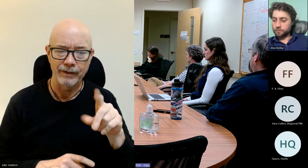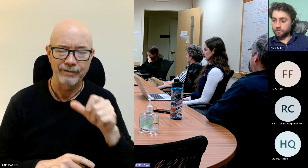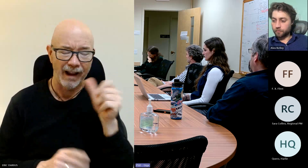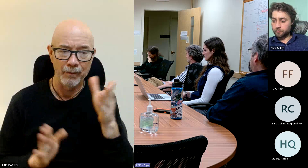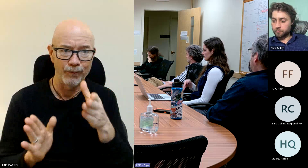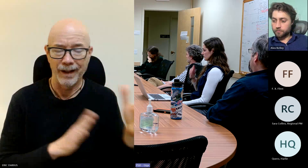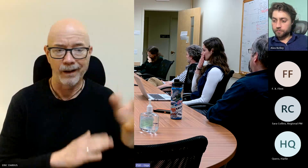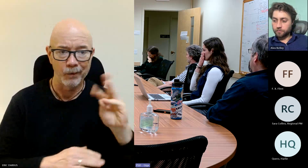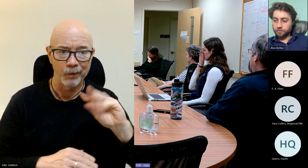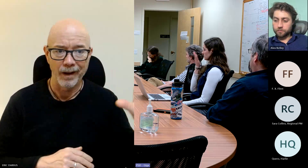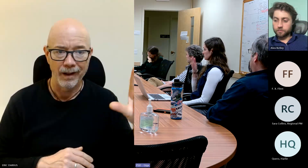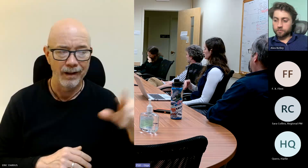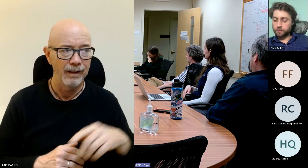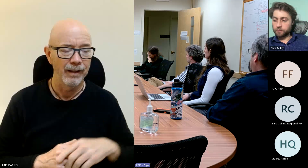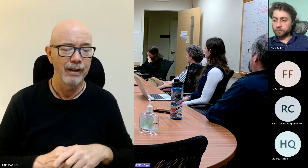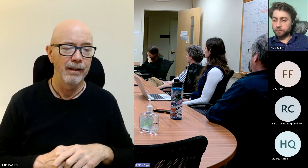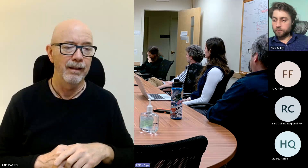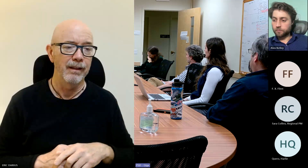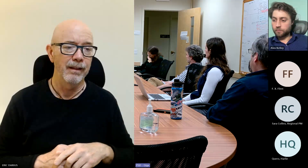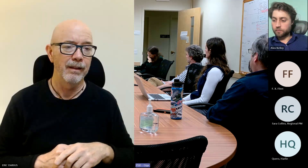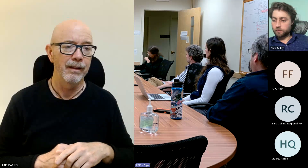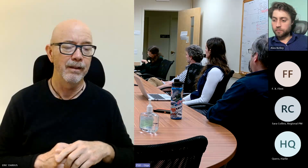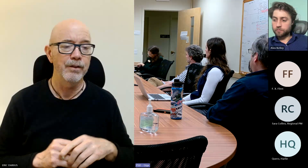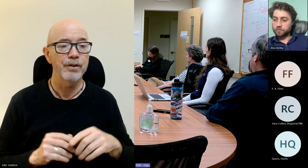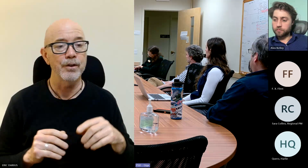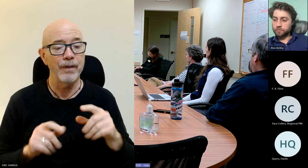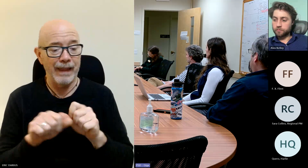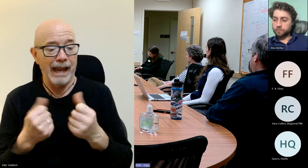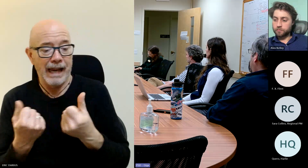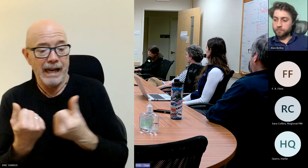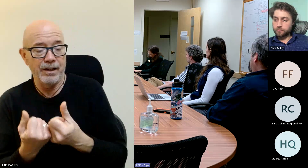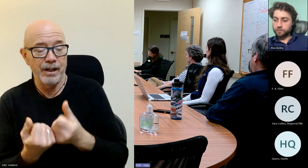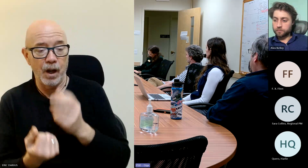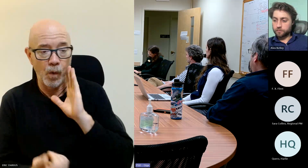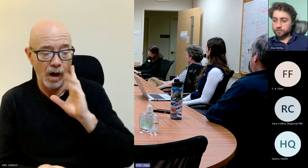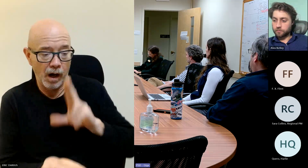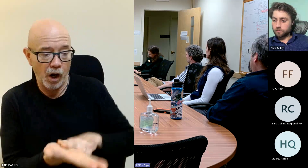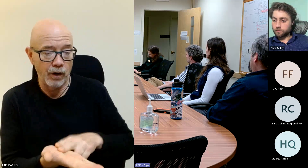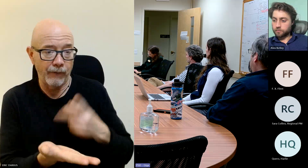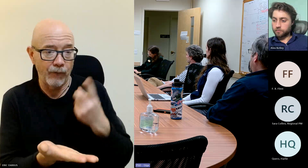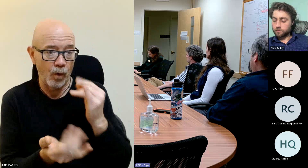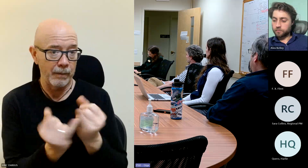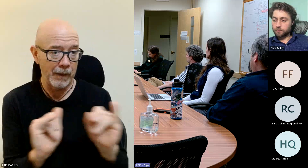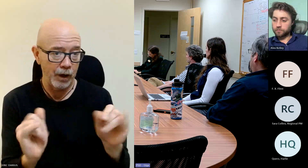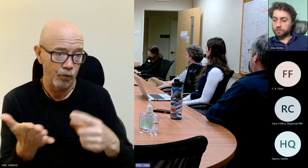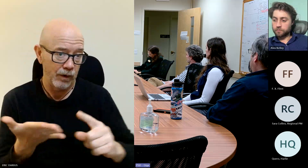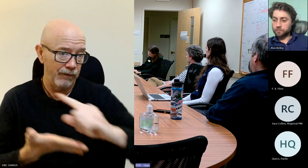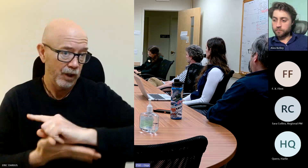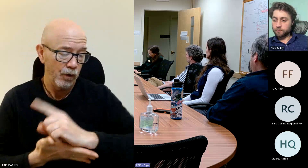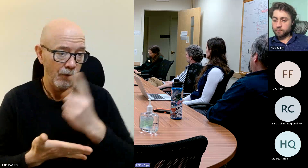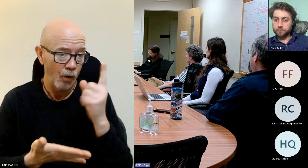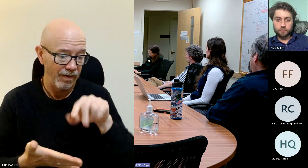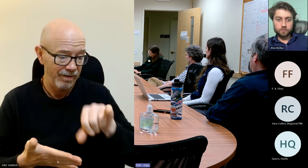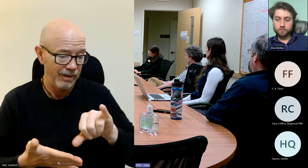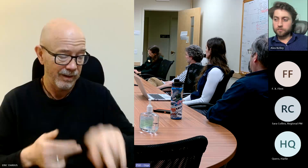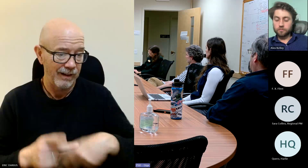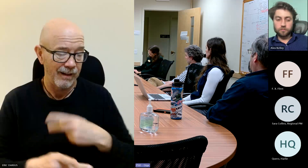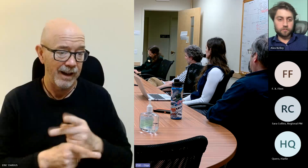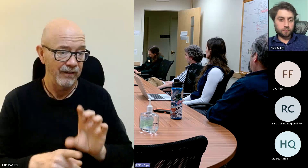agency that's supposed to conduct or contract for the independent review of these massive investments. Anything over $1 million has to have an